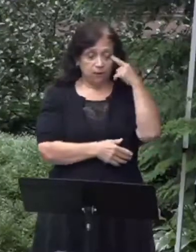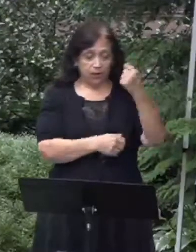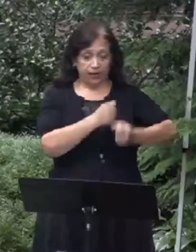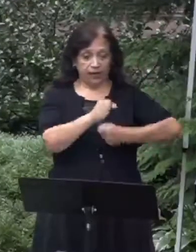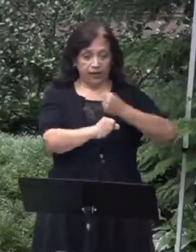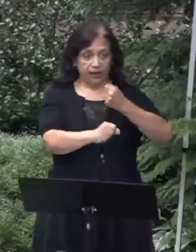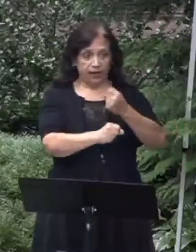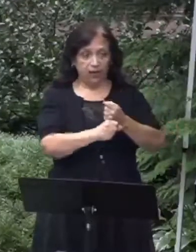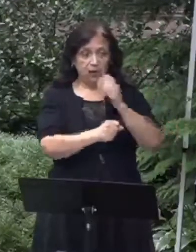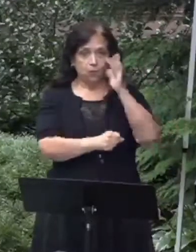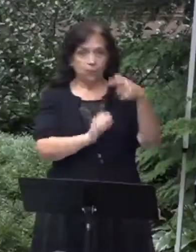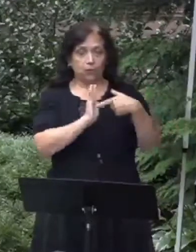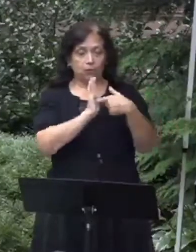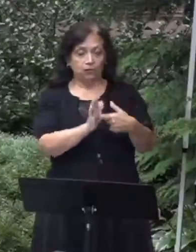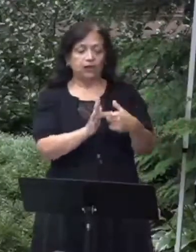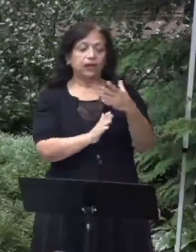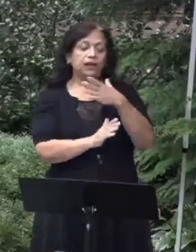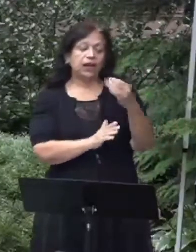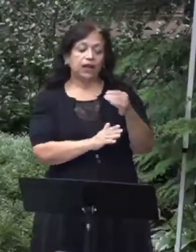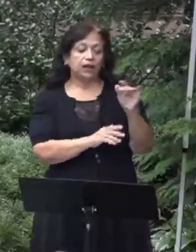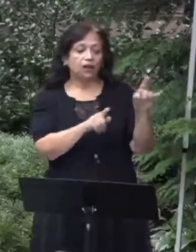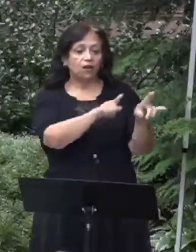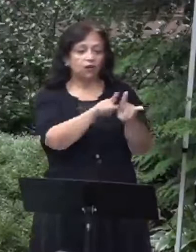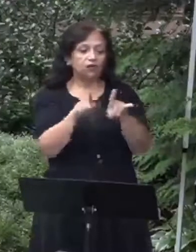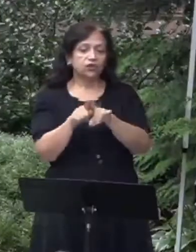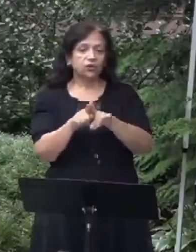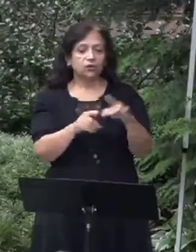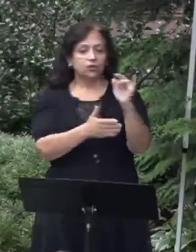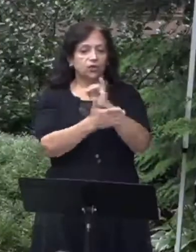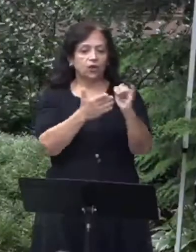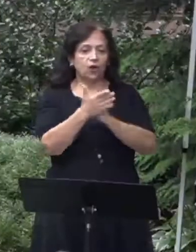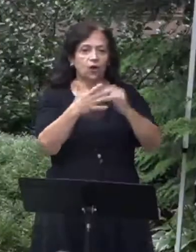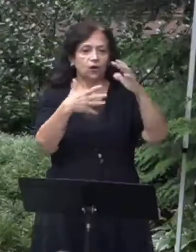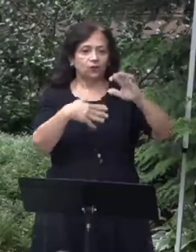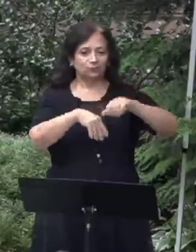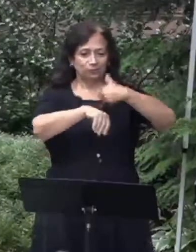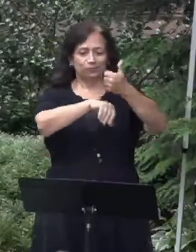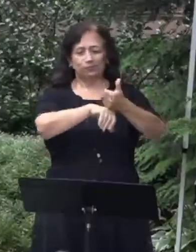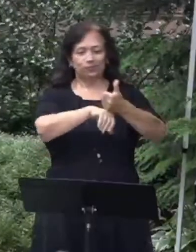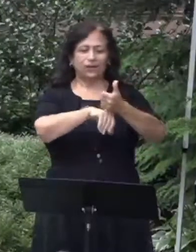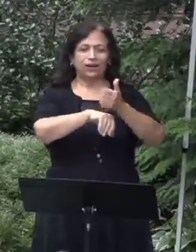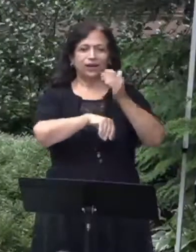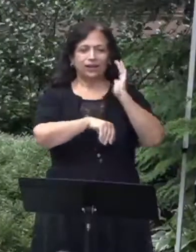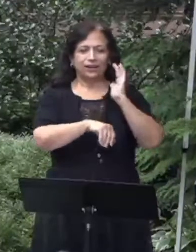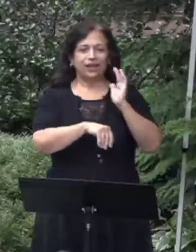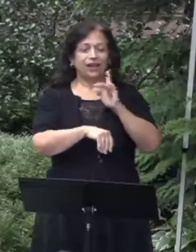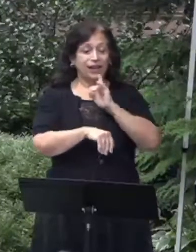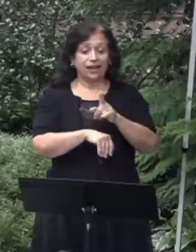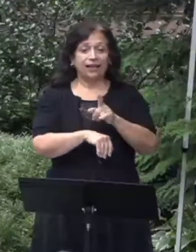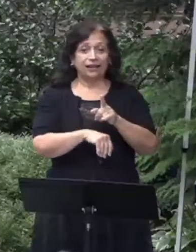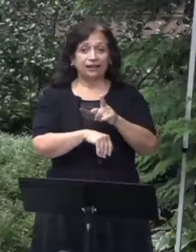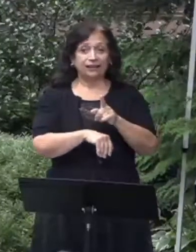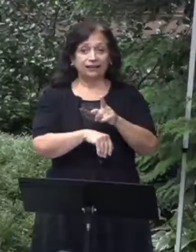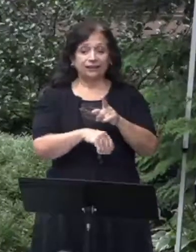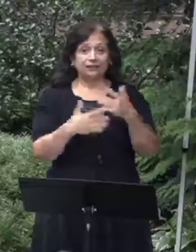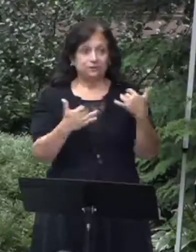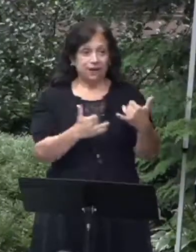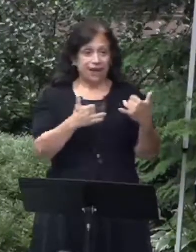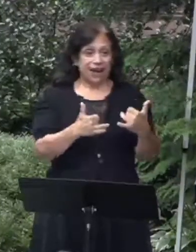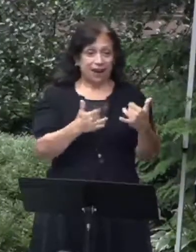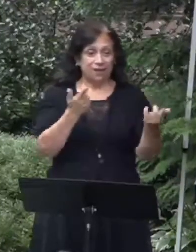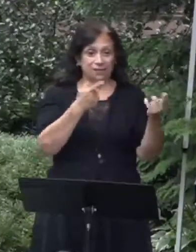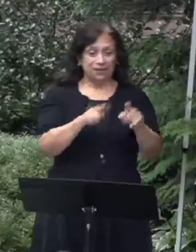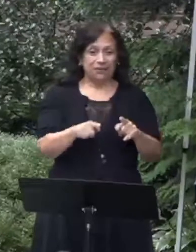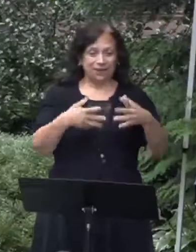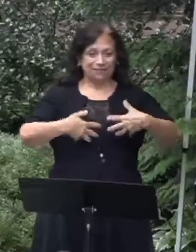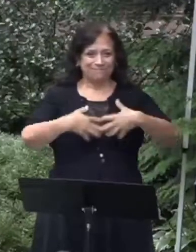going to be revealed, as well as the art installation that is being installed really right now. That's